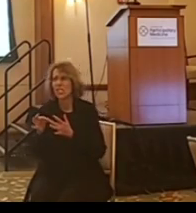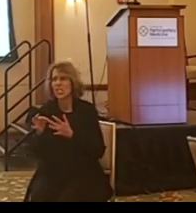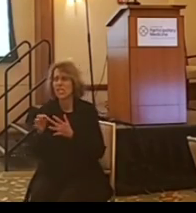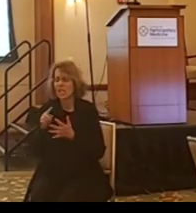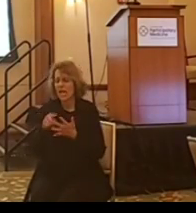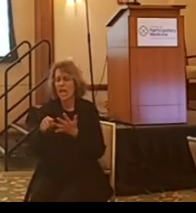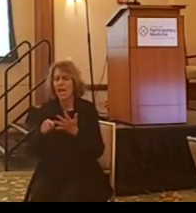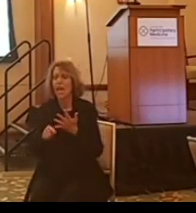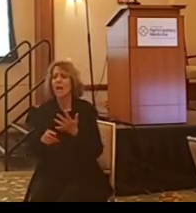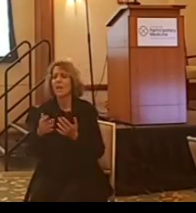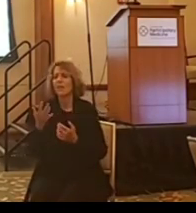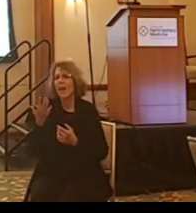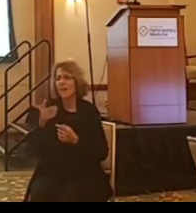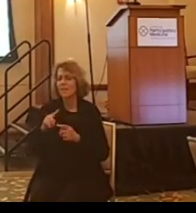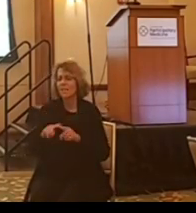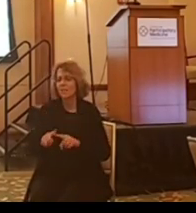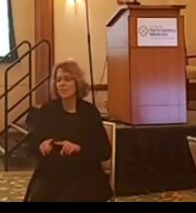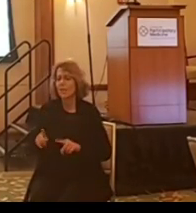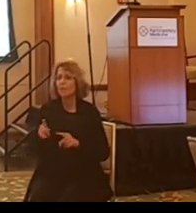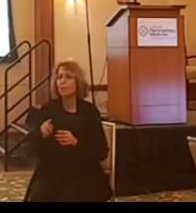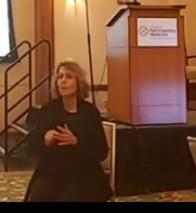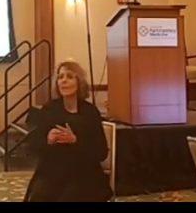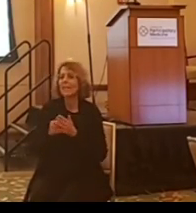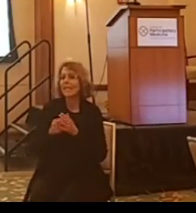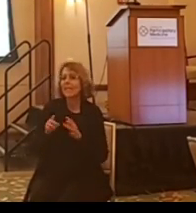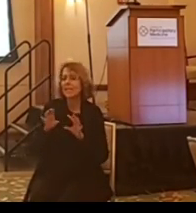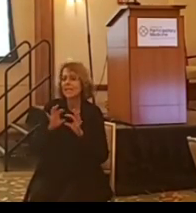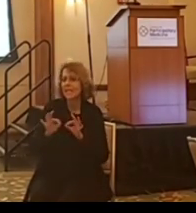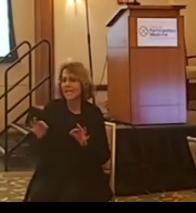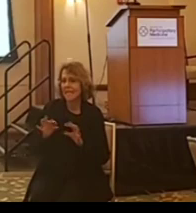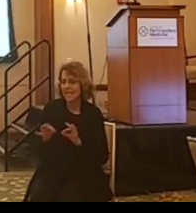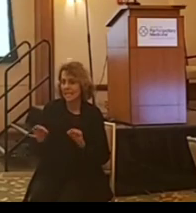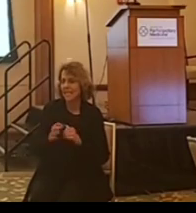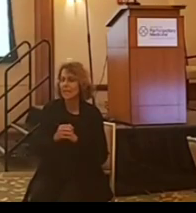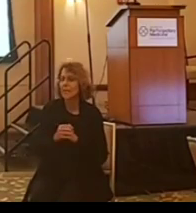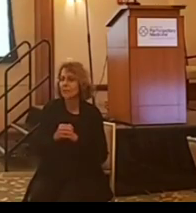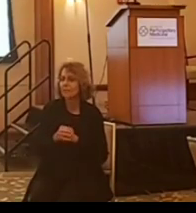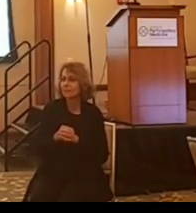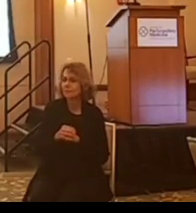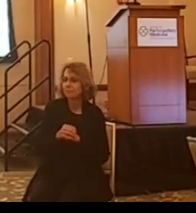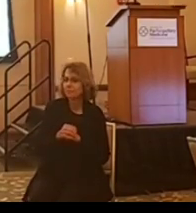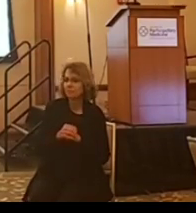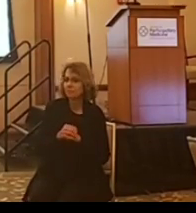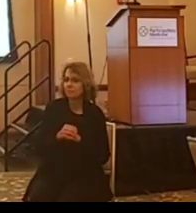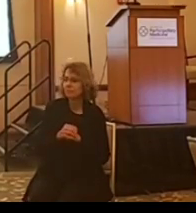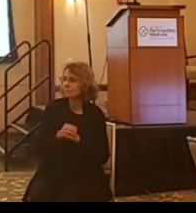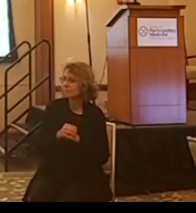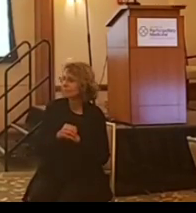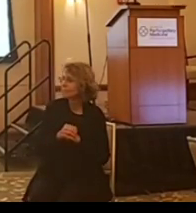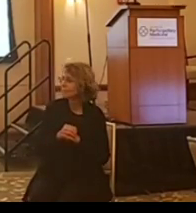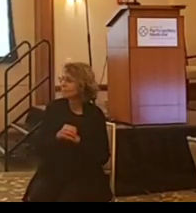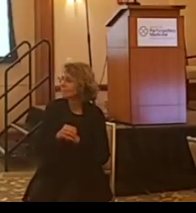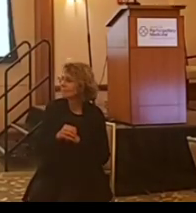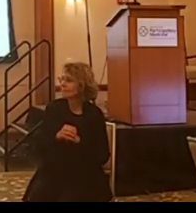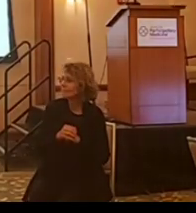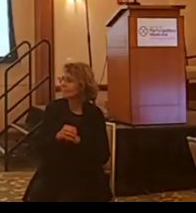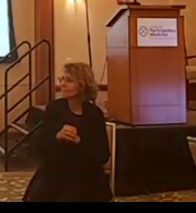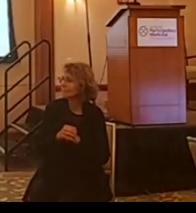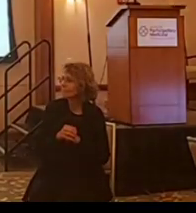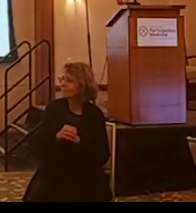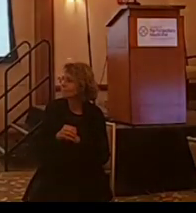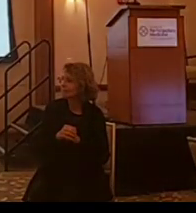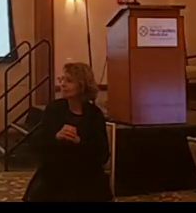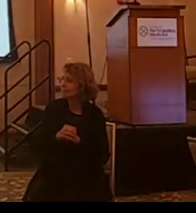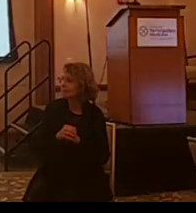we were really interested in the idea of what could we do that would allow patients to practice a conversation before they have to have it with a